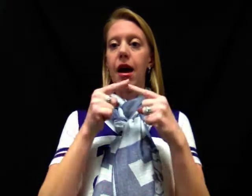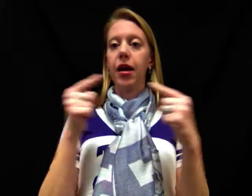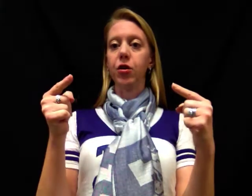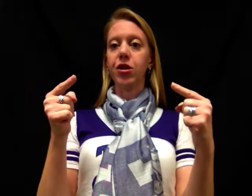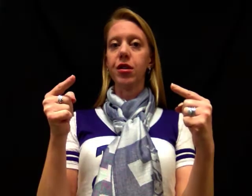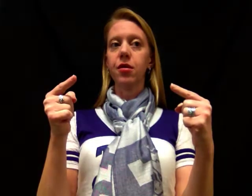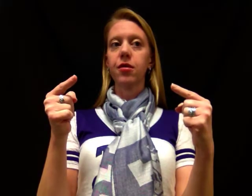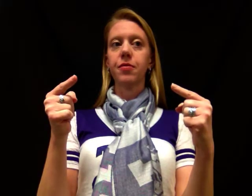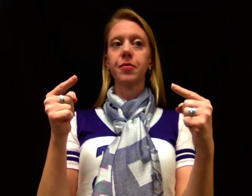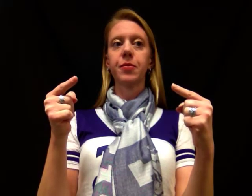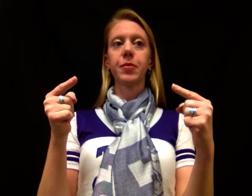Allergies,